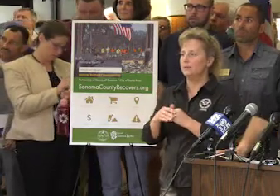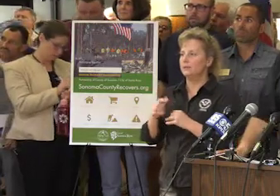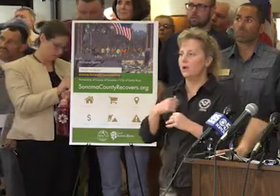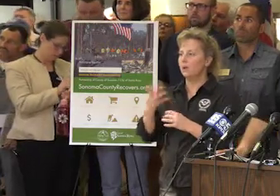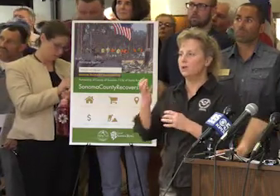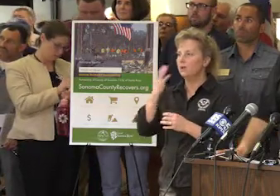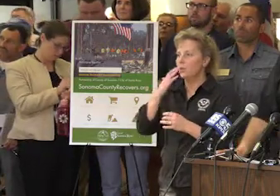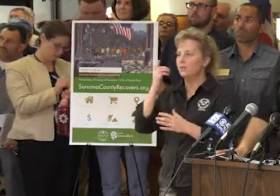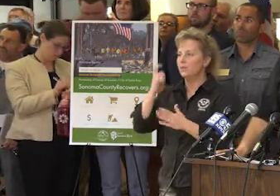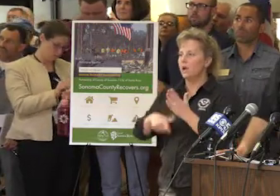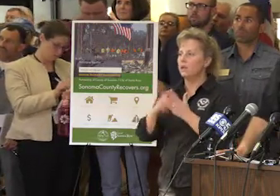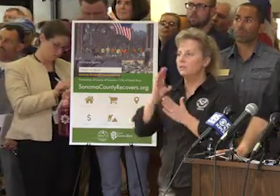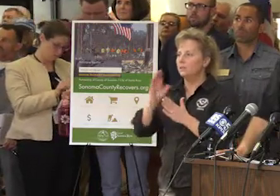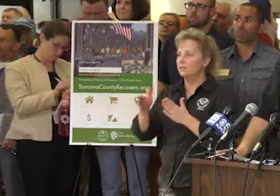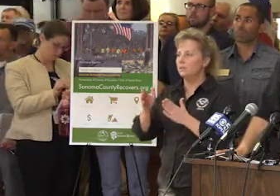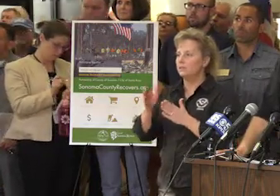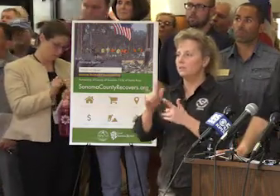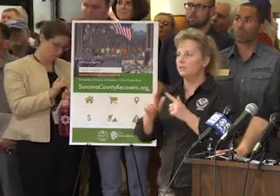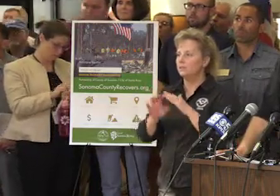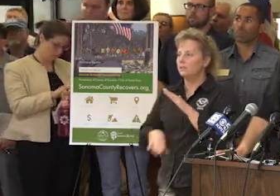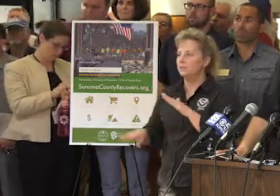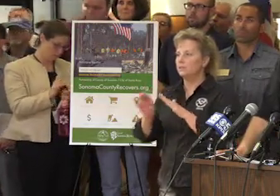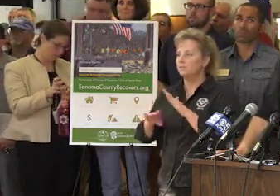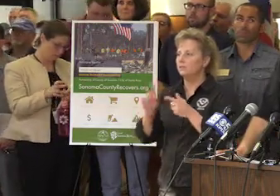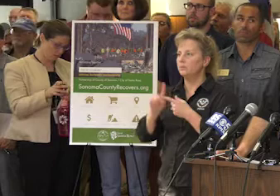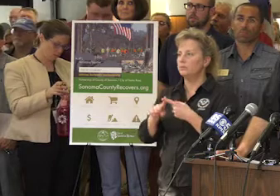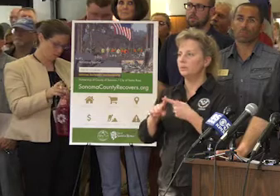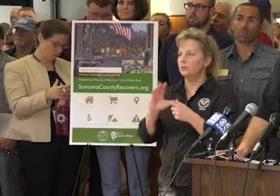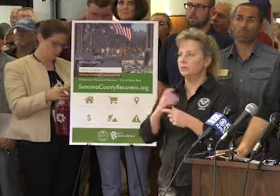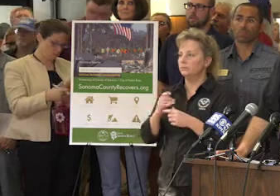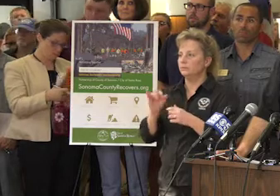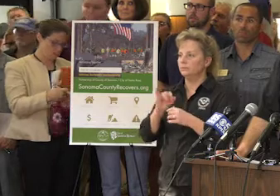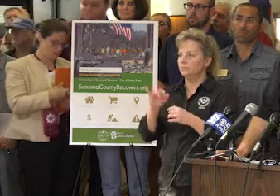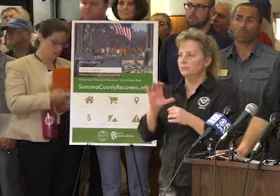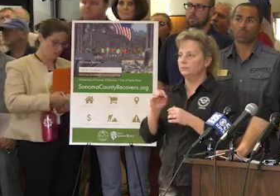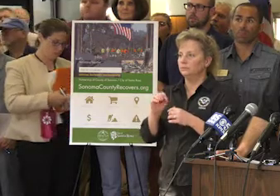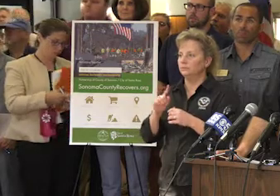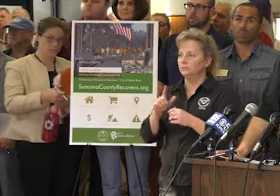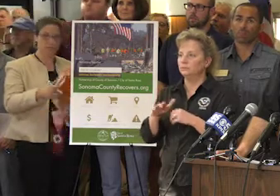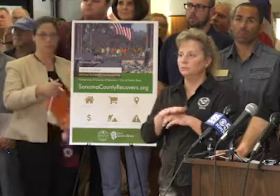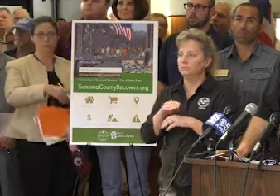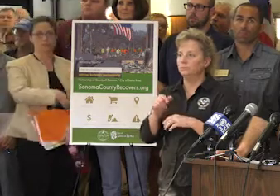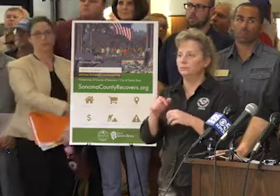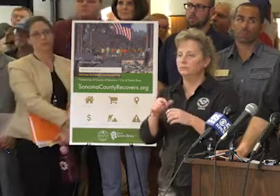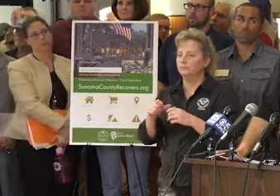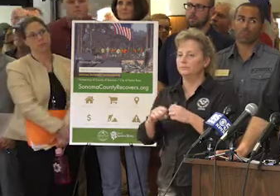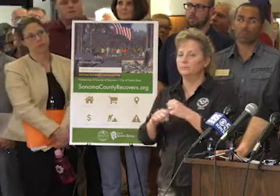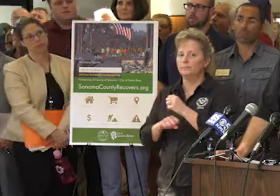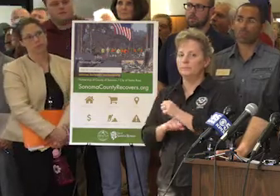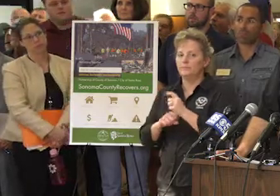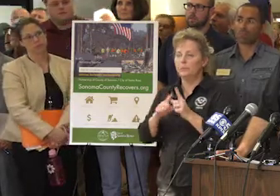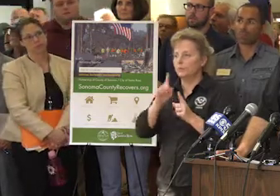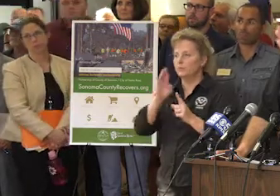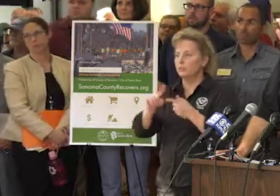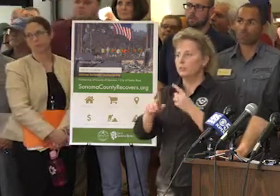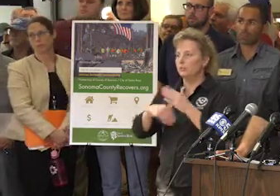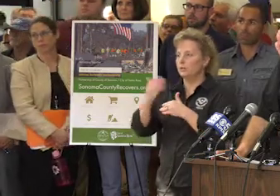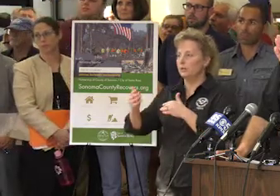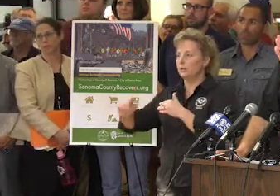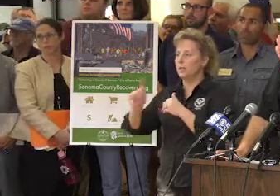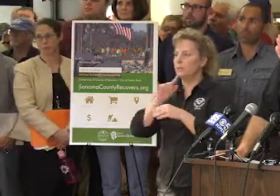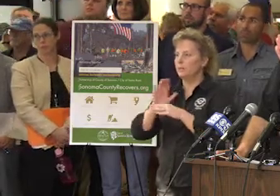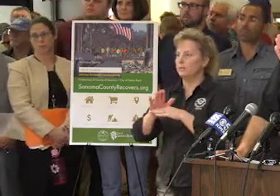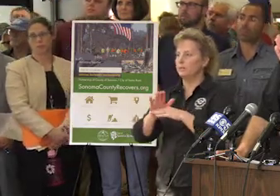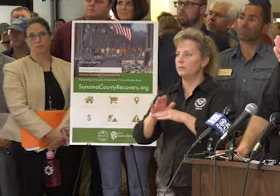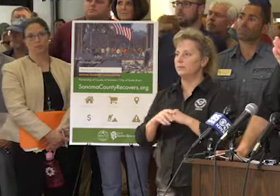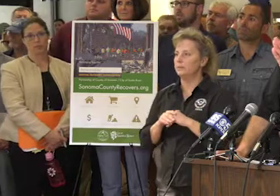on one sec. Sir, we're going to go, and we're going to go to the woman in the scarf. We're going to go to the gentleman in the green shirt, and then we're going to come straight to you, sir. I